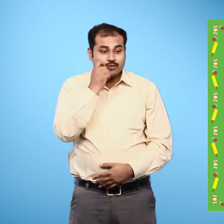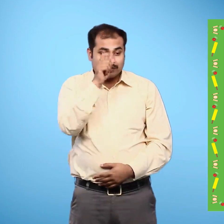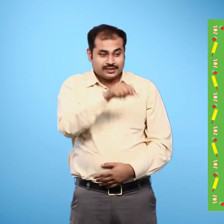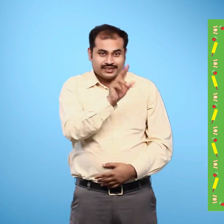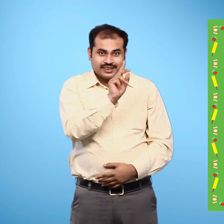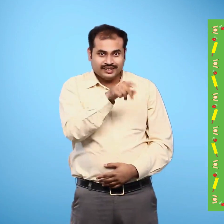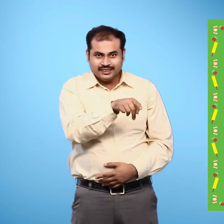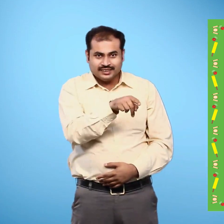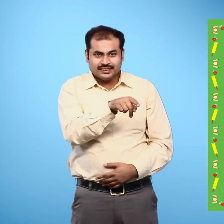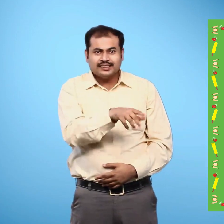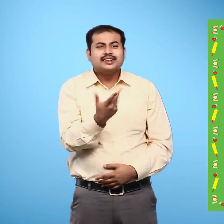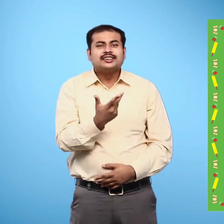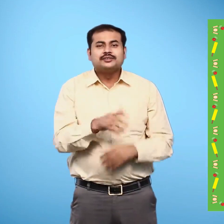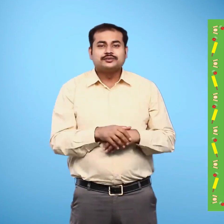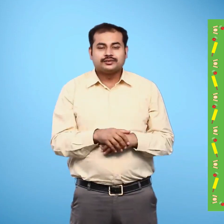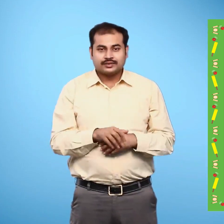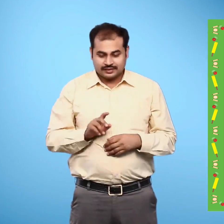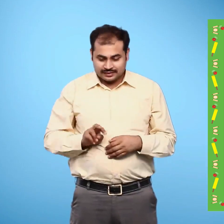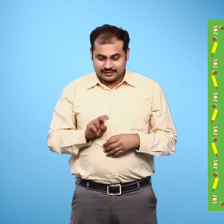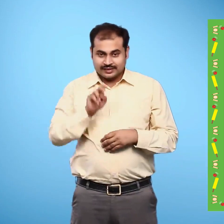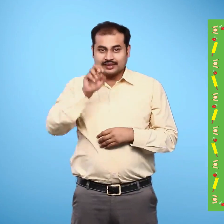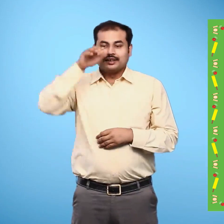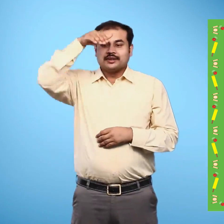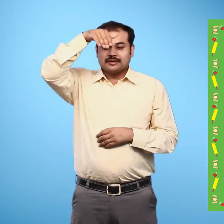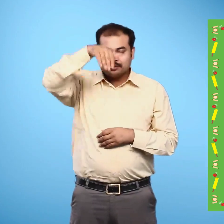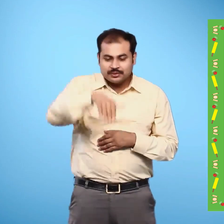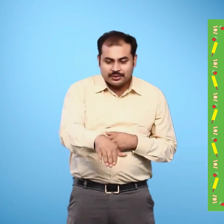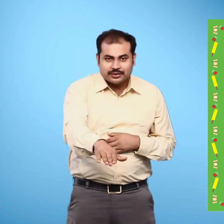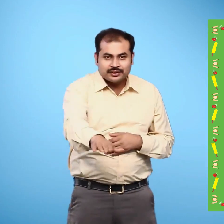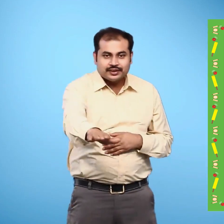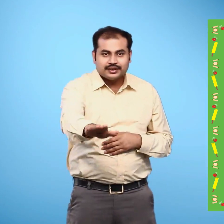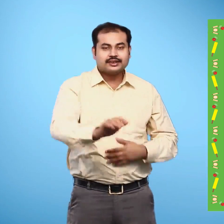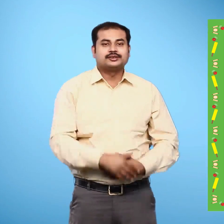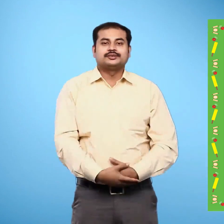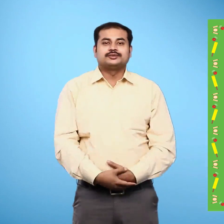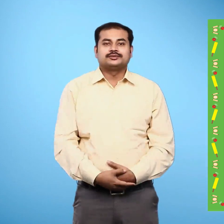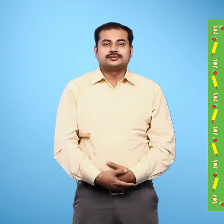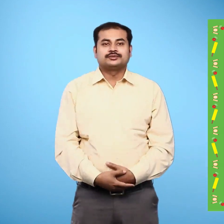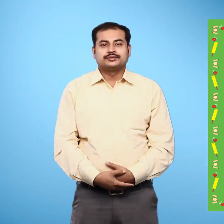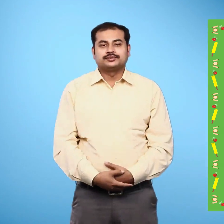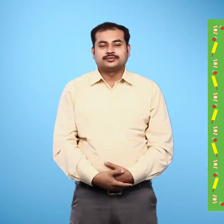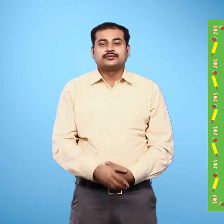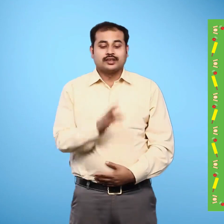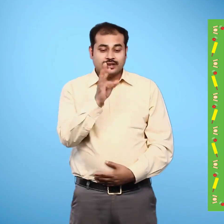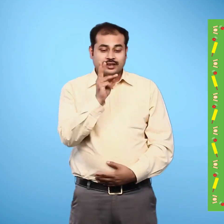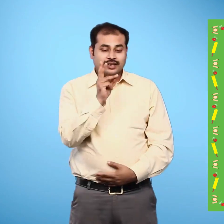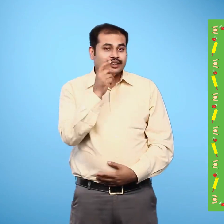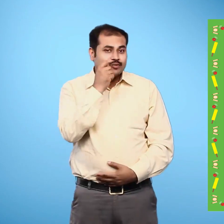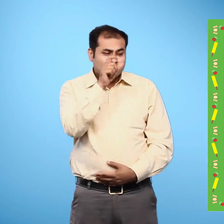fixed to a straight pole. Boy 2 is sliding on the slide. Boy 3